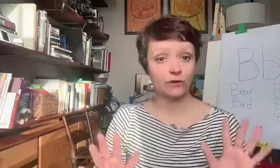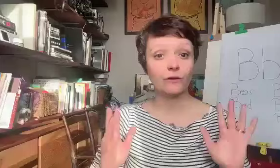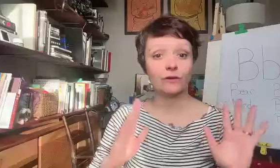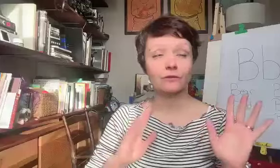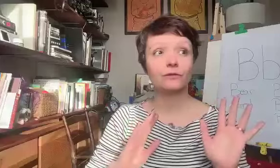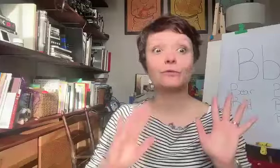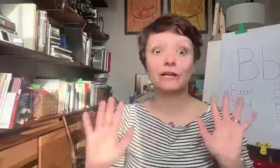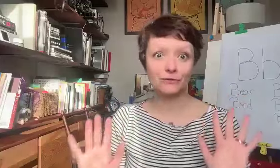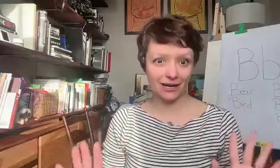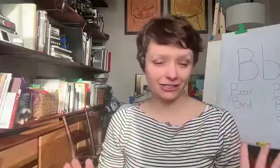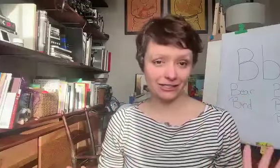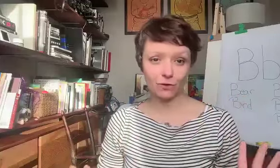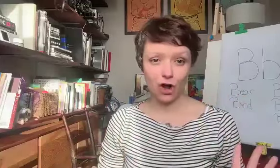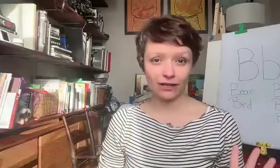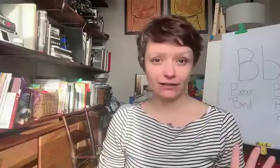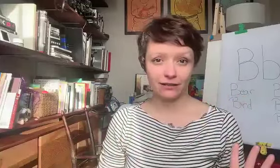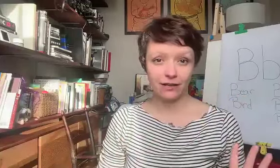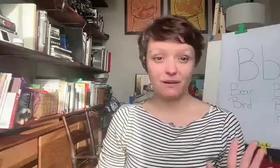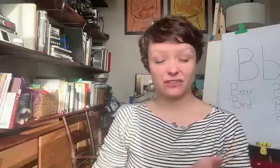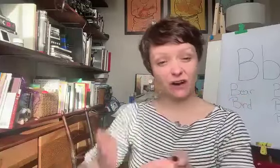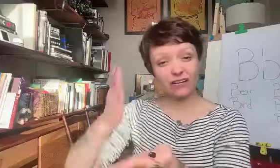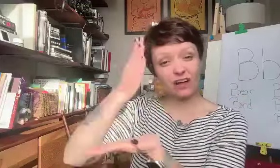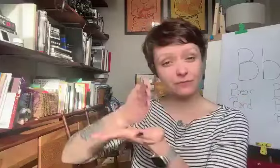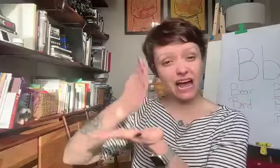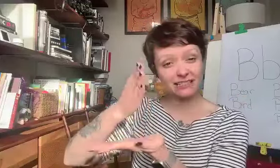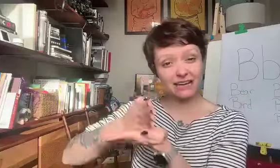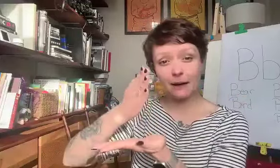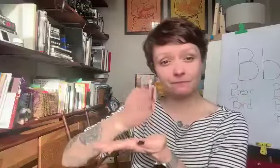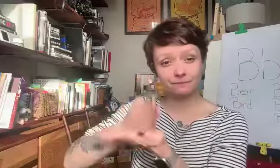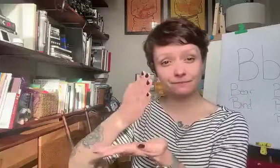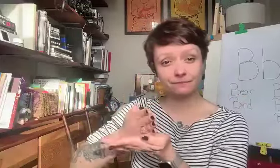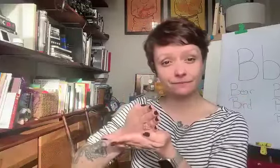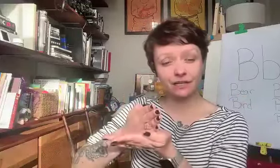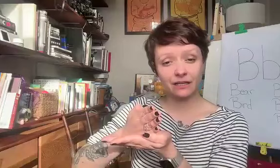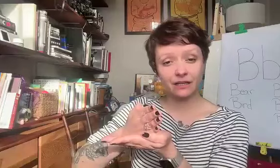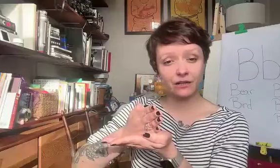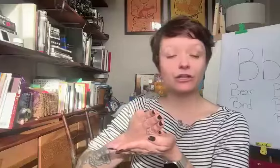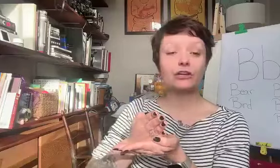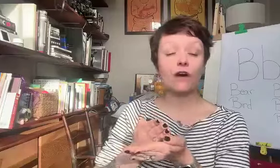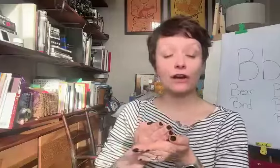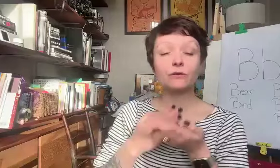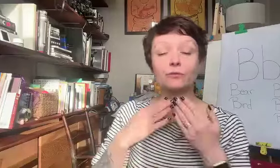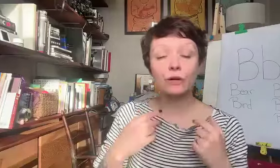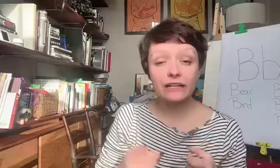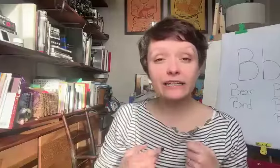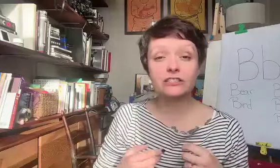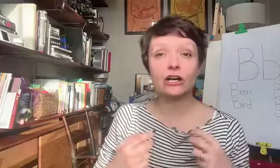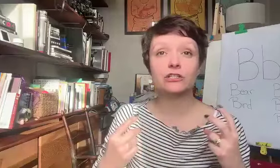behavior redirections, we'll call it. Because you've already told them to stop. You've already really started